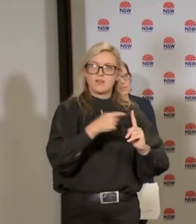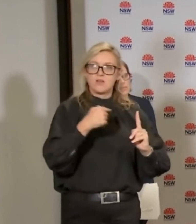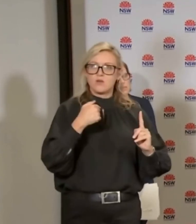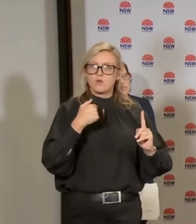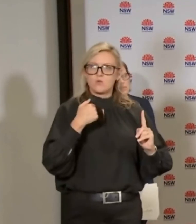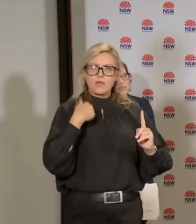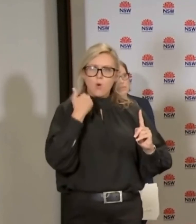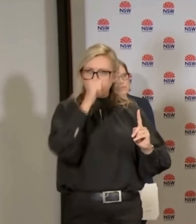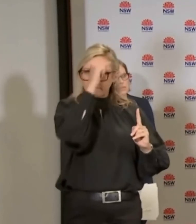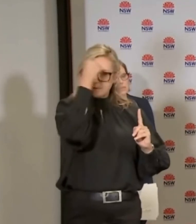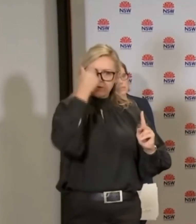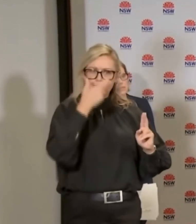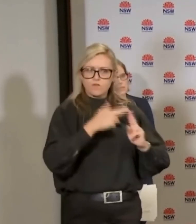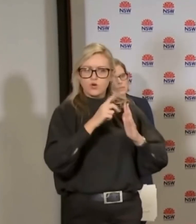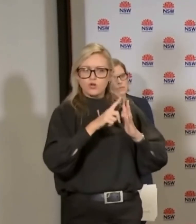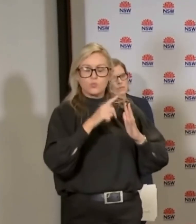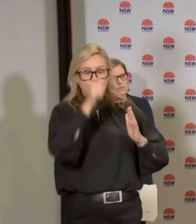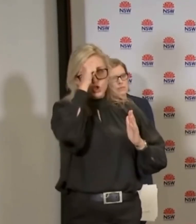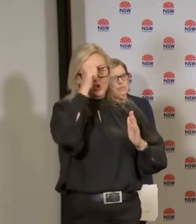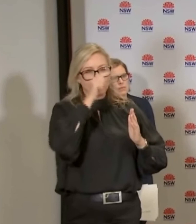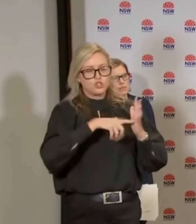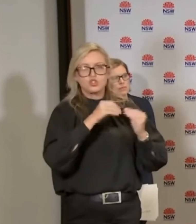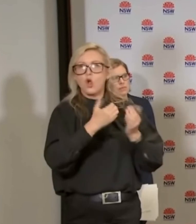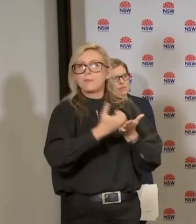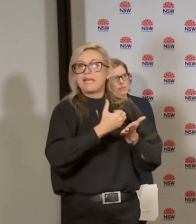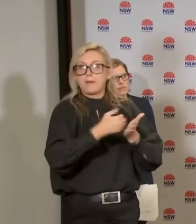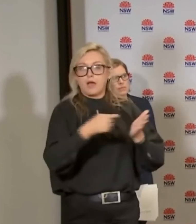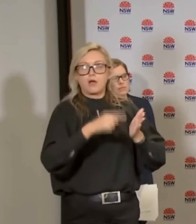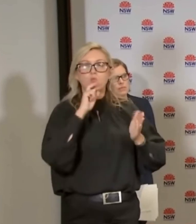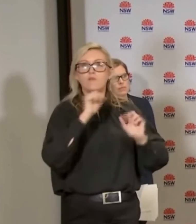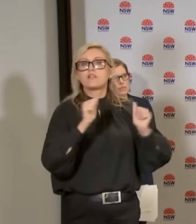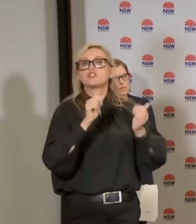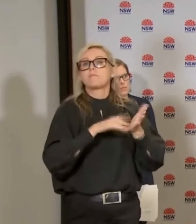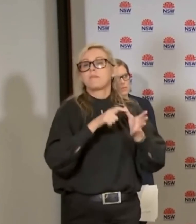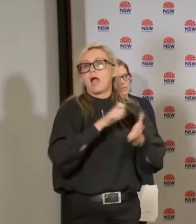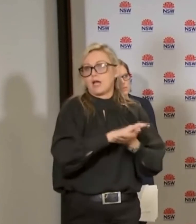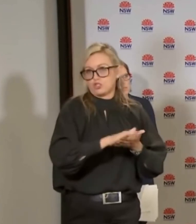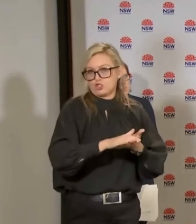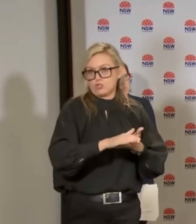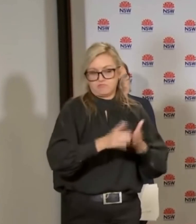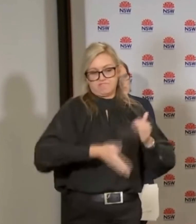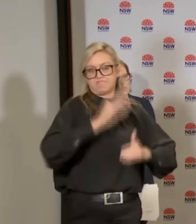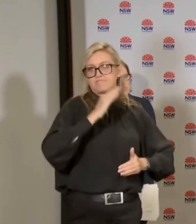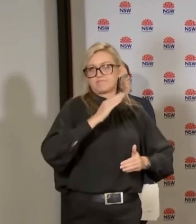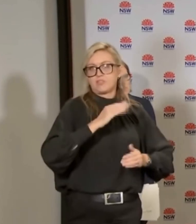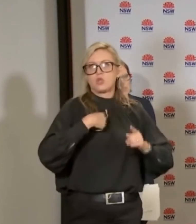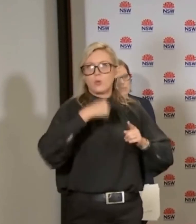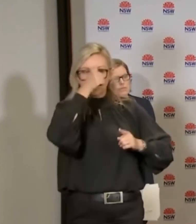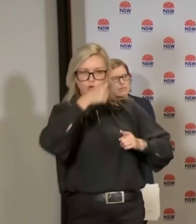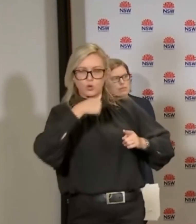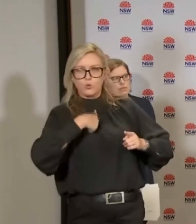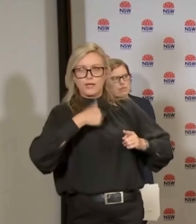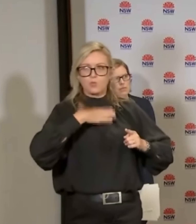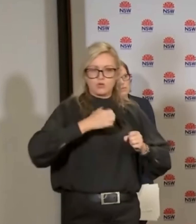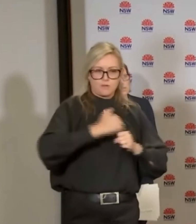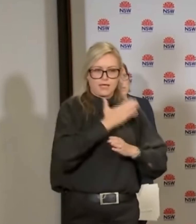towards JobKeeper finishing in March. And we set a goal to have New South Wales as open as possible. And